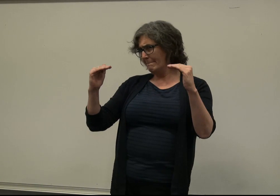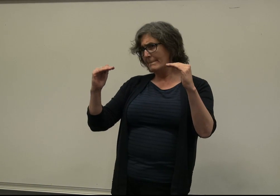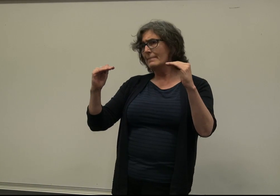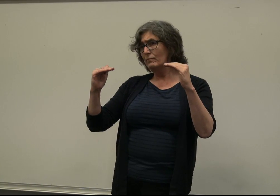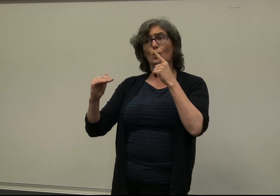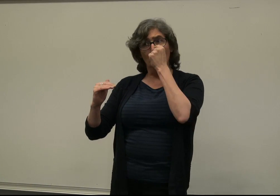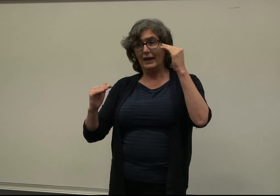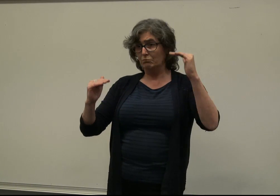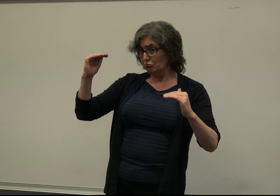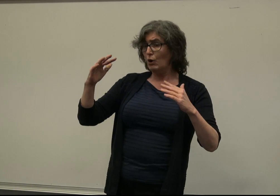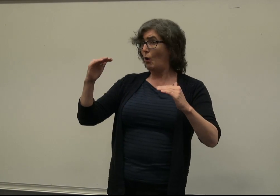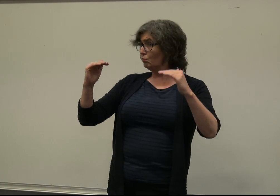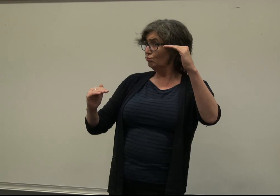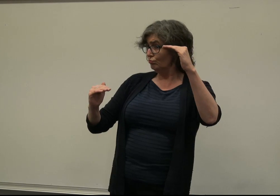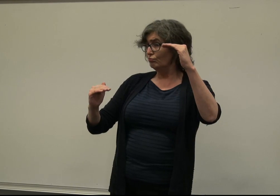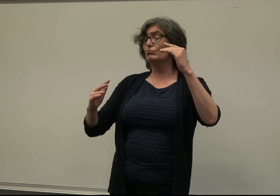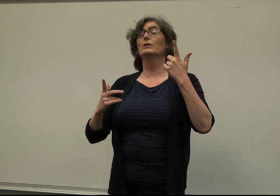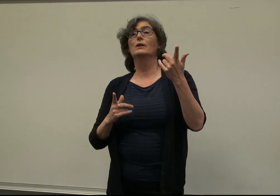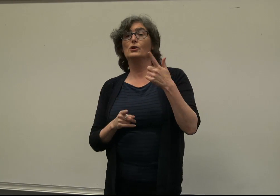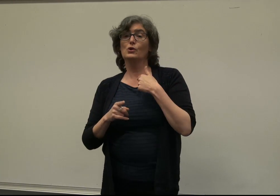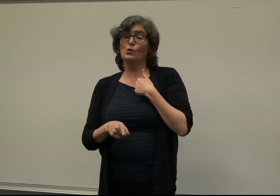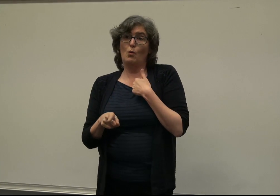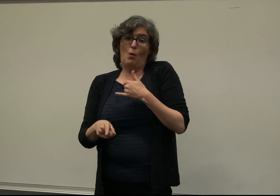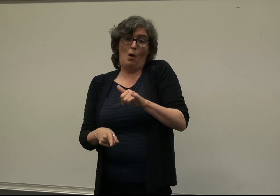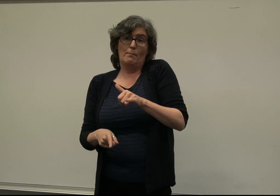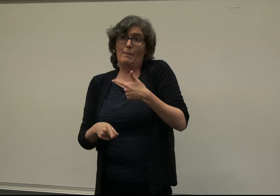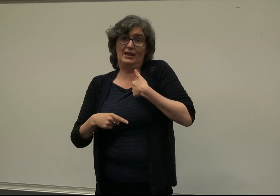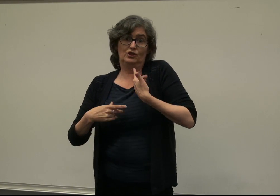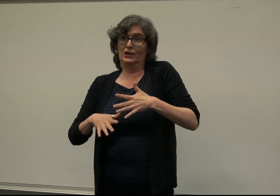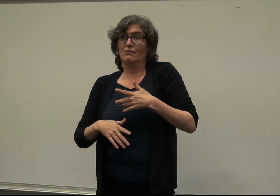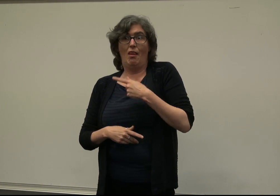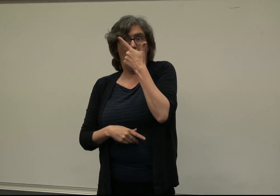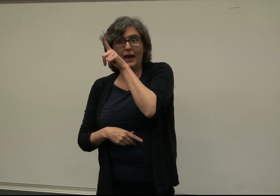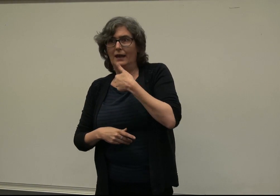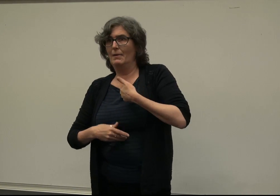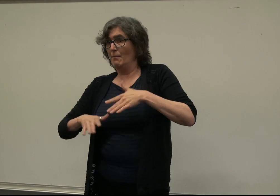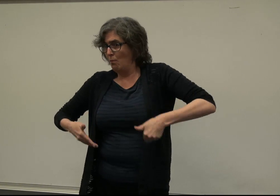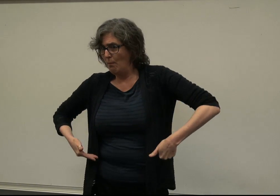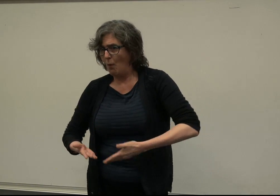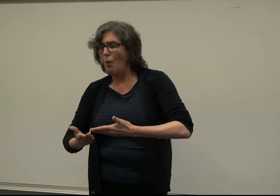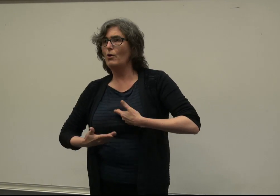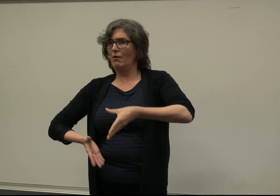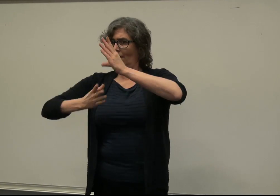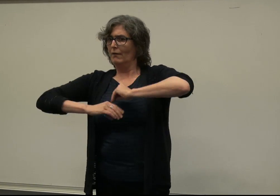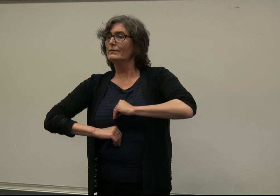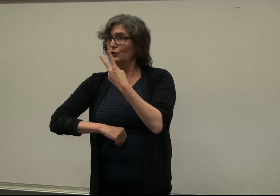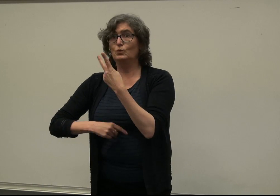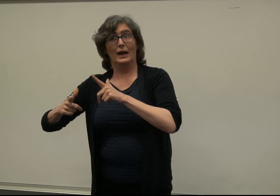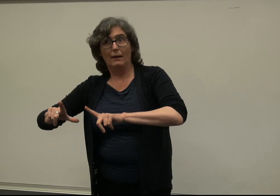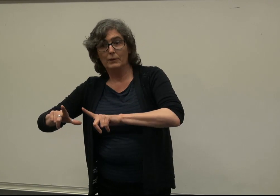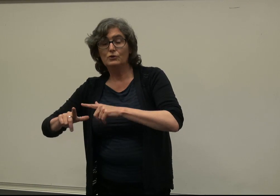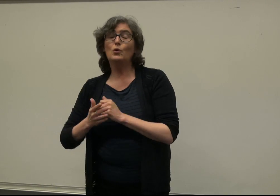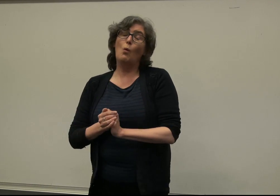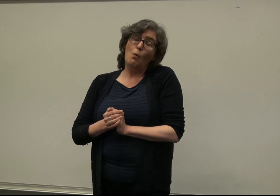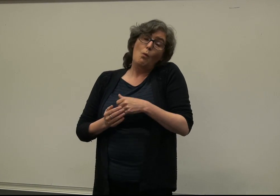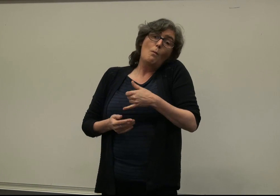you're a bilingual whether you're lucky enough to learn two languages from birth, or whether you're a child who learns one language